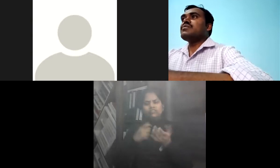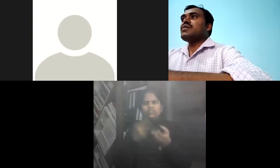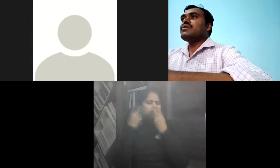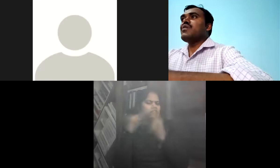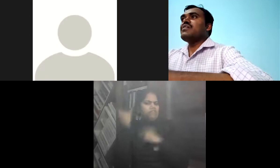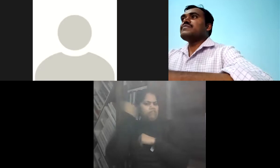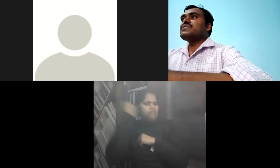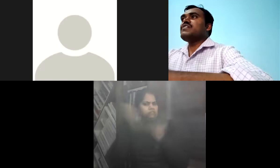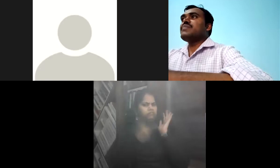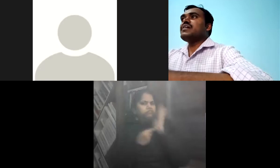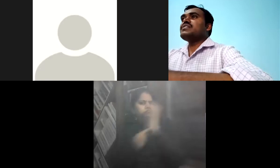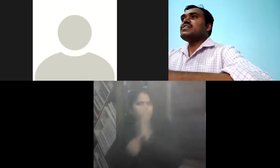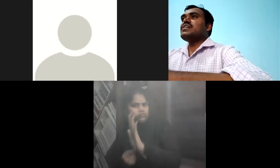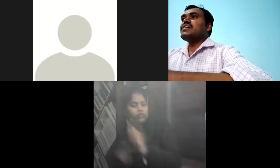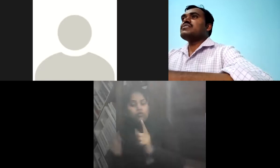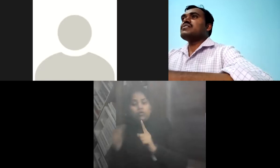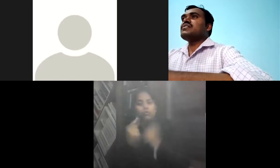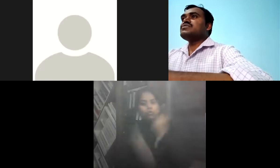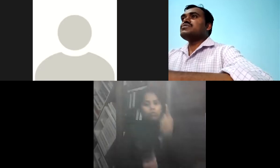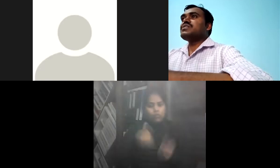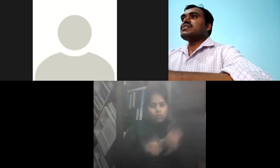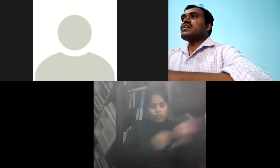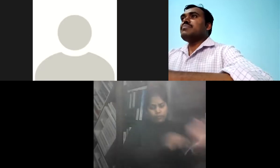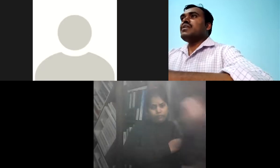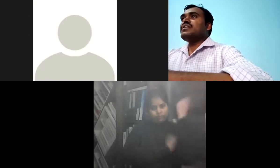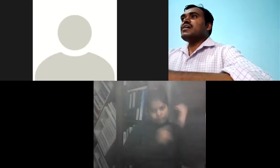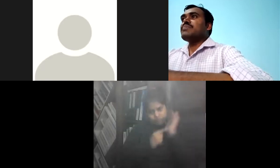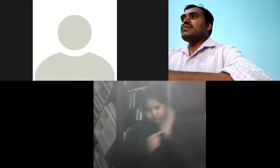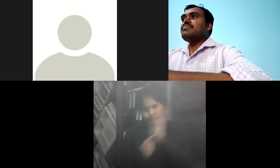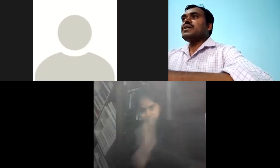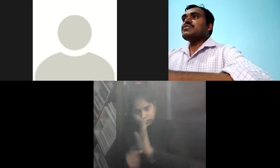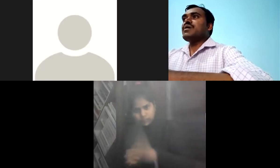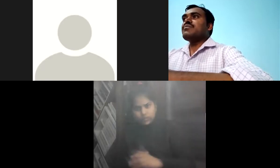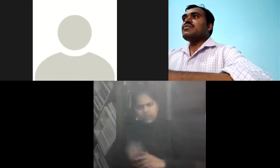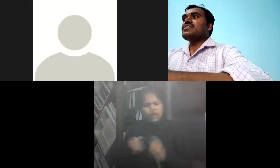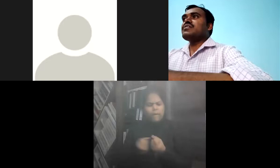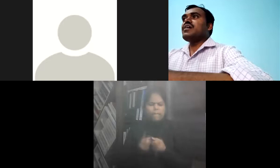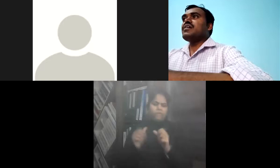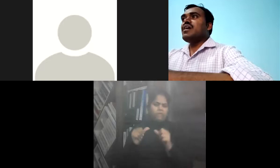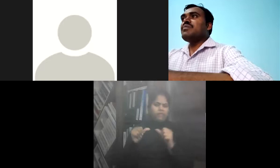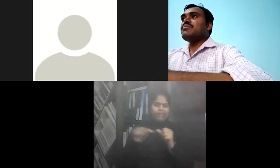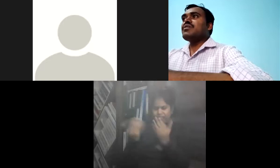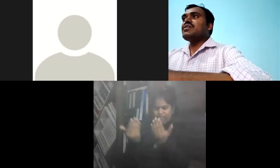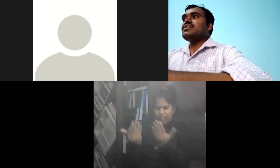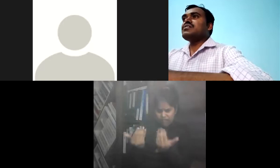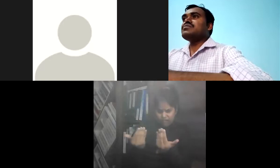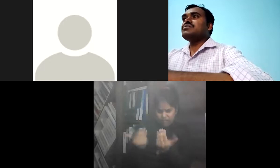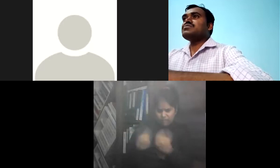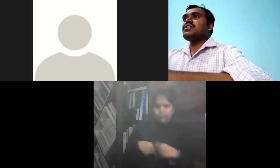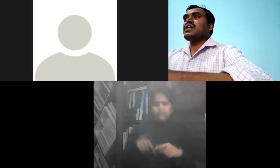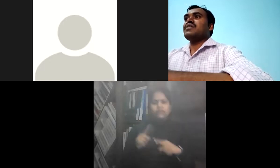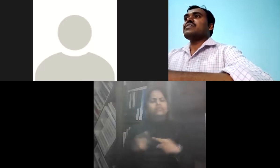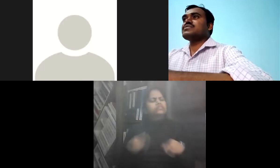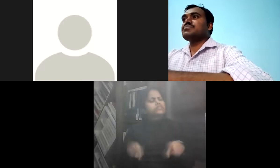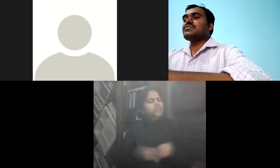power, though a dwarf himself, but he has the unassuming ability and manipulative power that an able-bodied